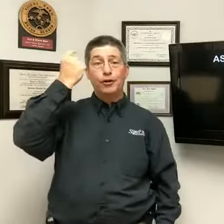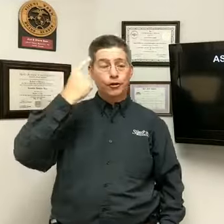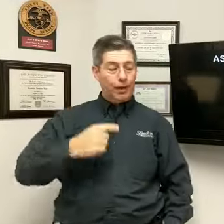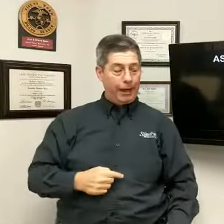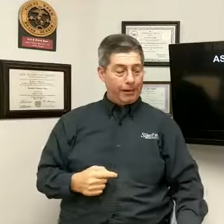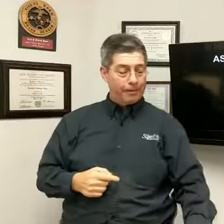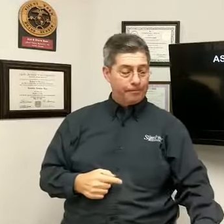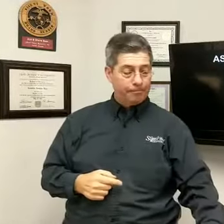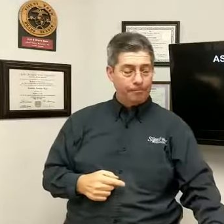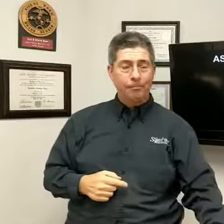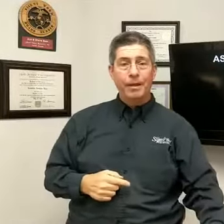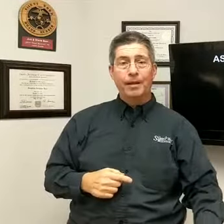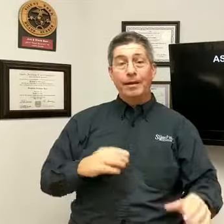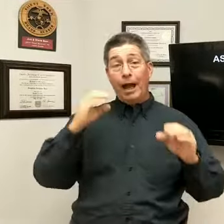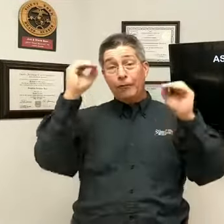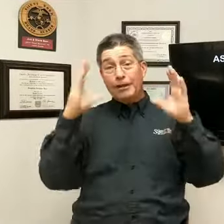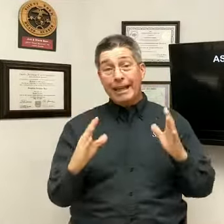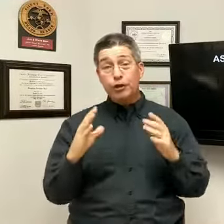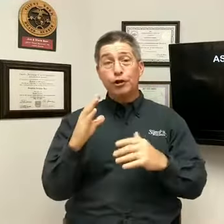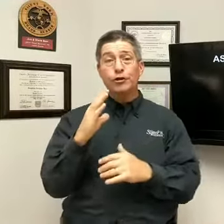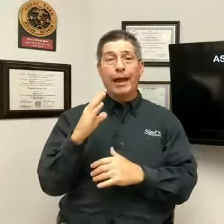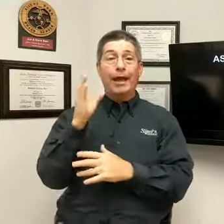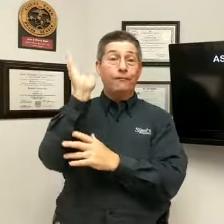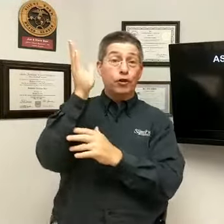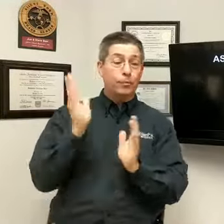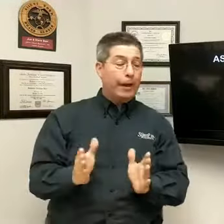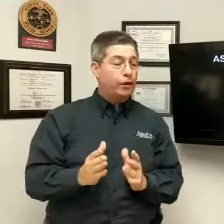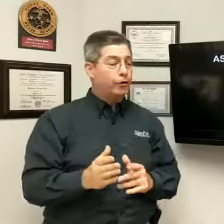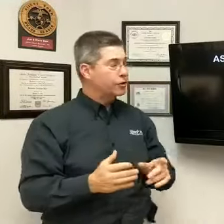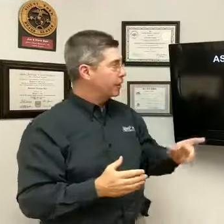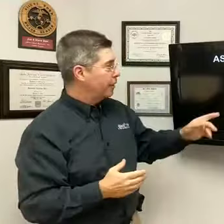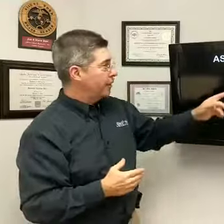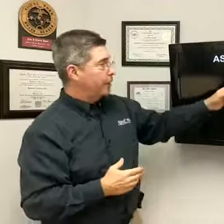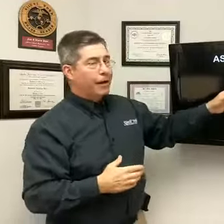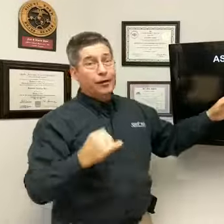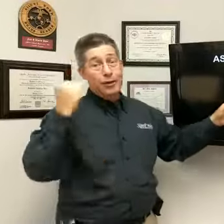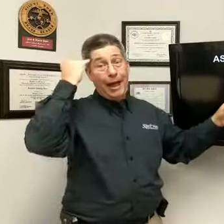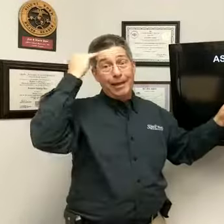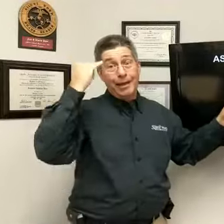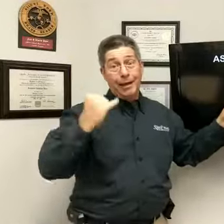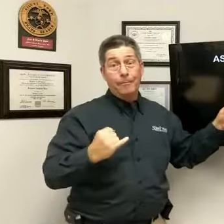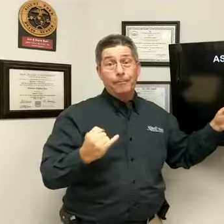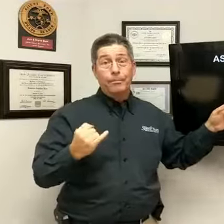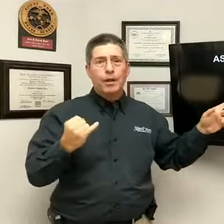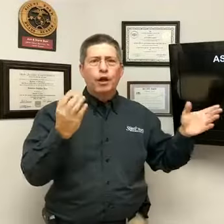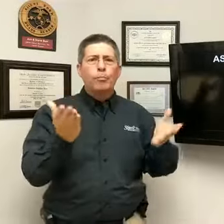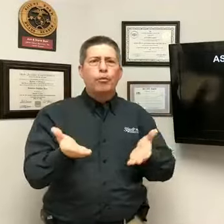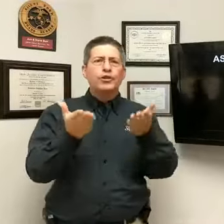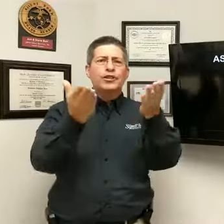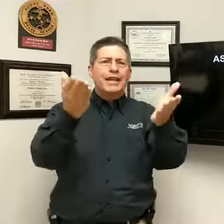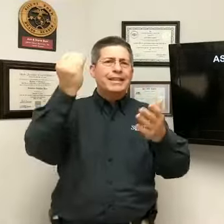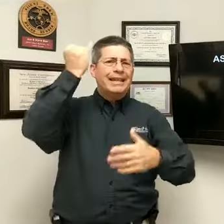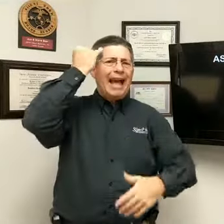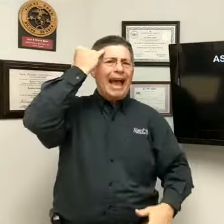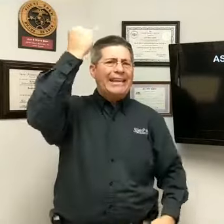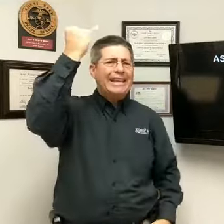understand. Now for teachers and for speakers, here's an idea. Present the